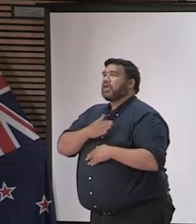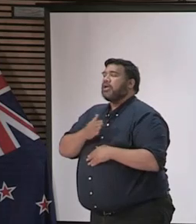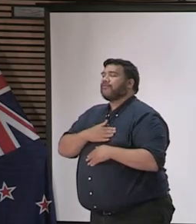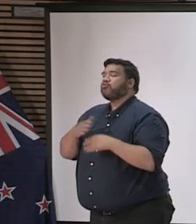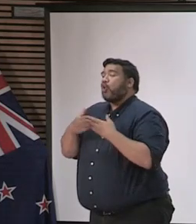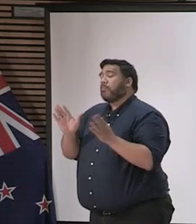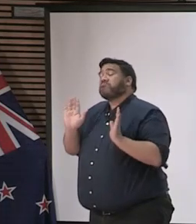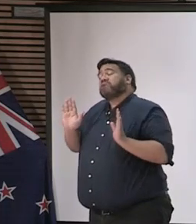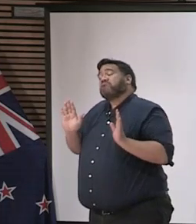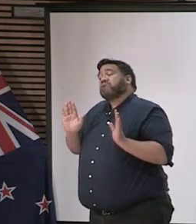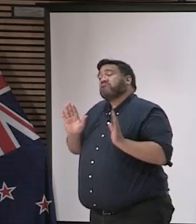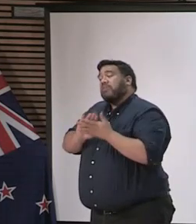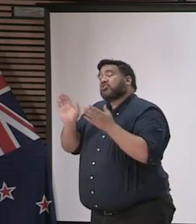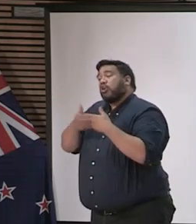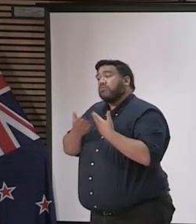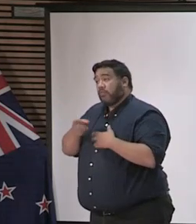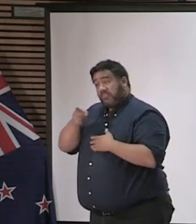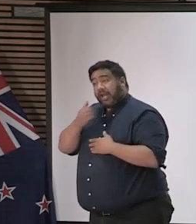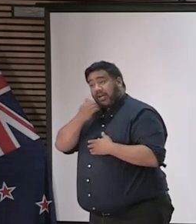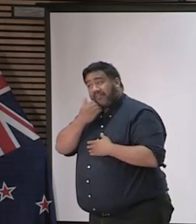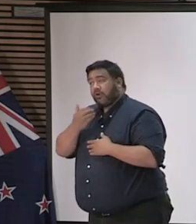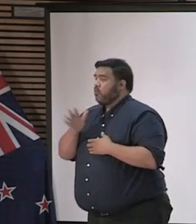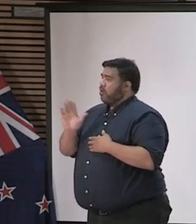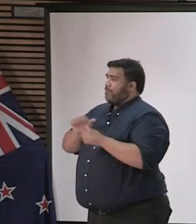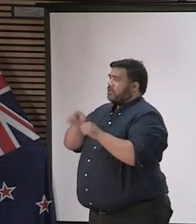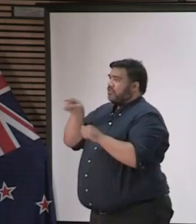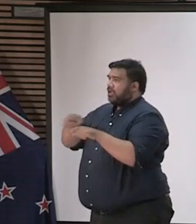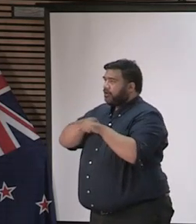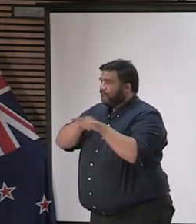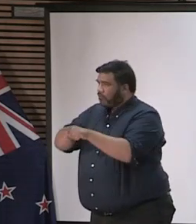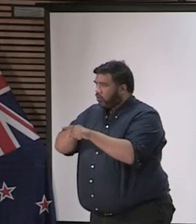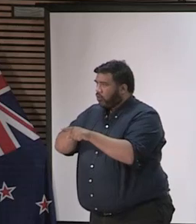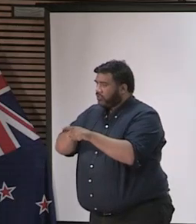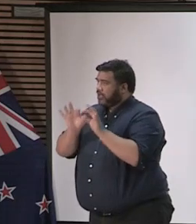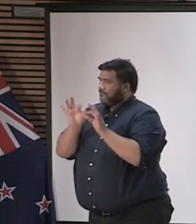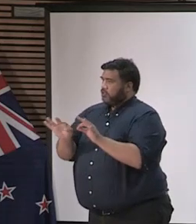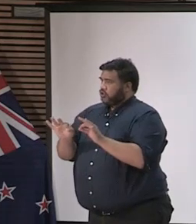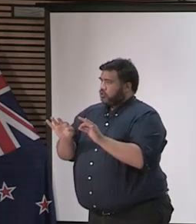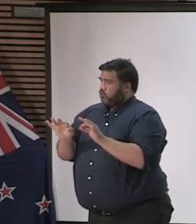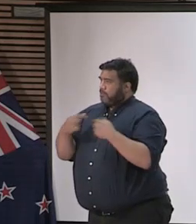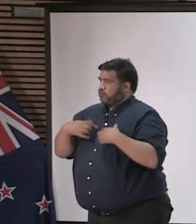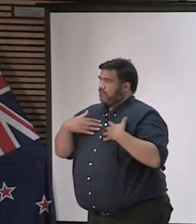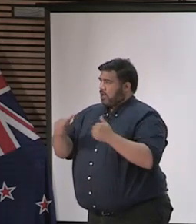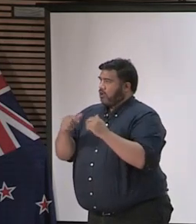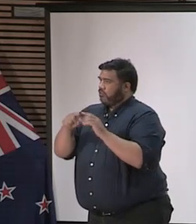enough? I think that they should follow the public health advice, which is what we are asking all other New Zealanders to follow.